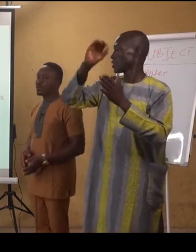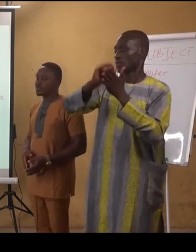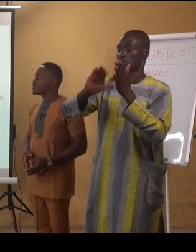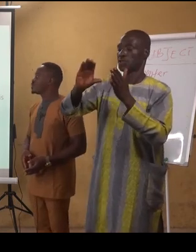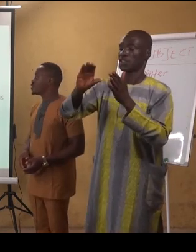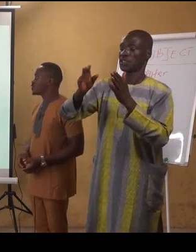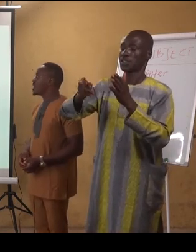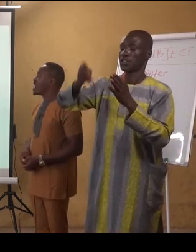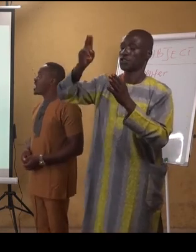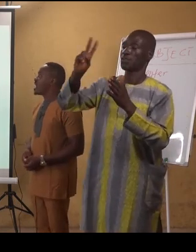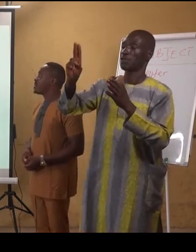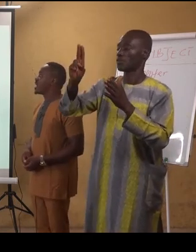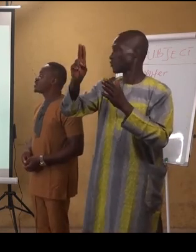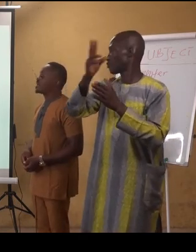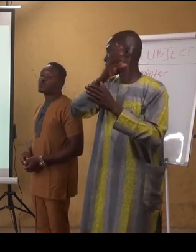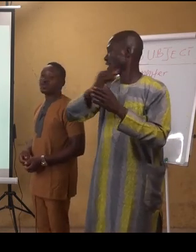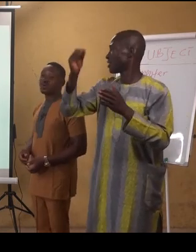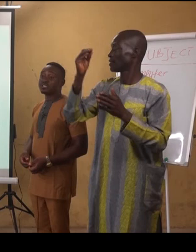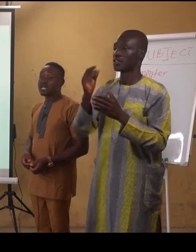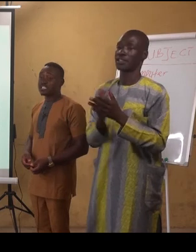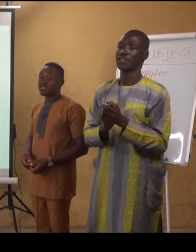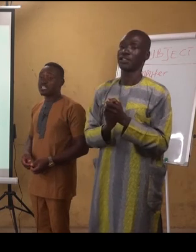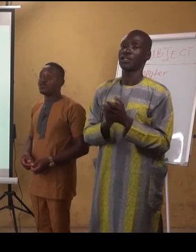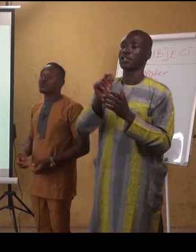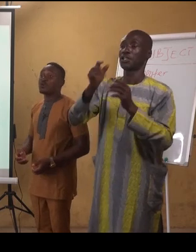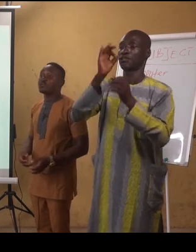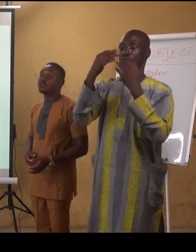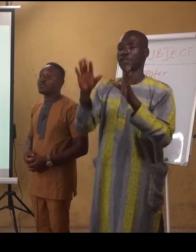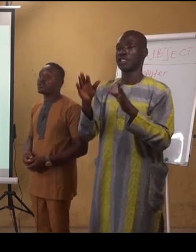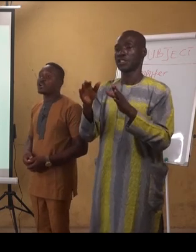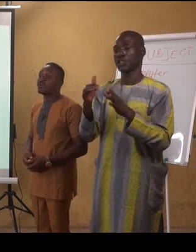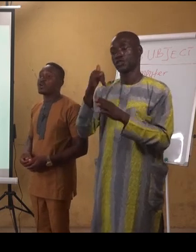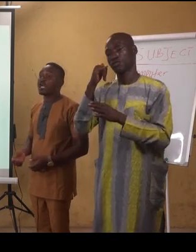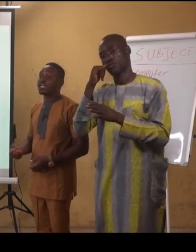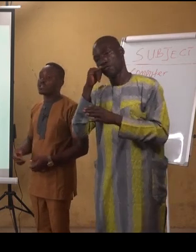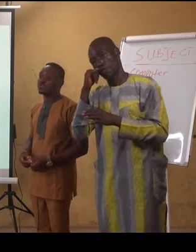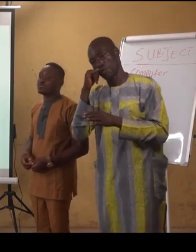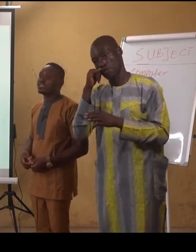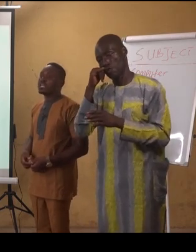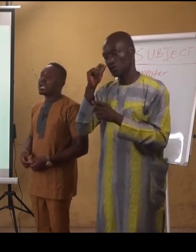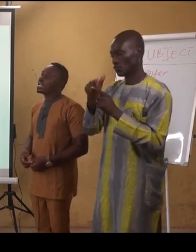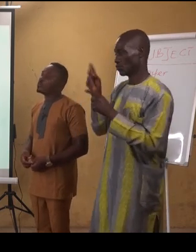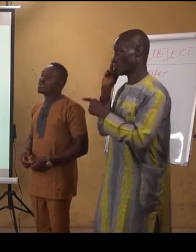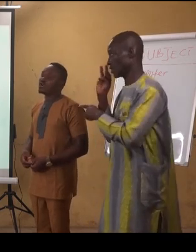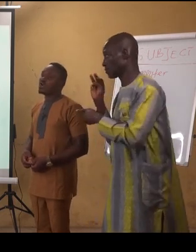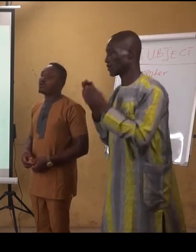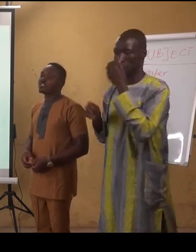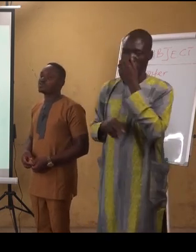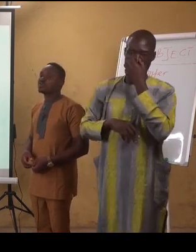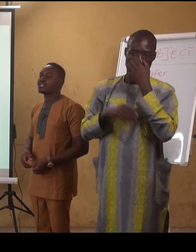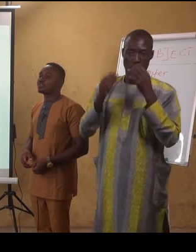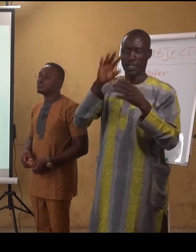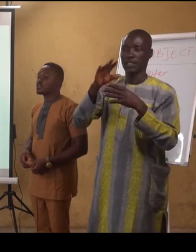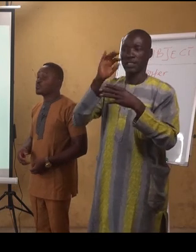D plus 2. And you can also contact me. If you want to be a programmer, you can get to me and I'll make